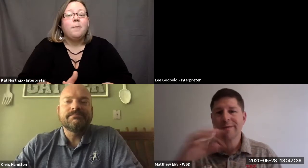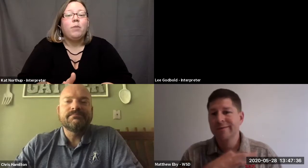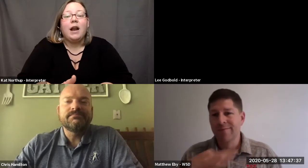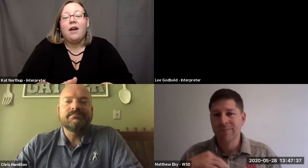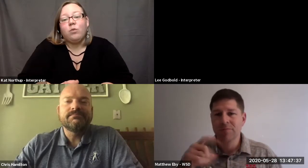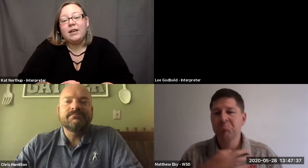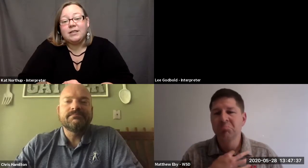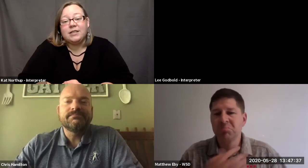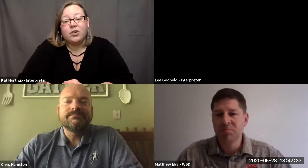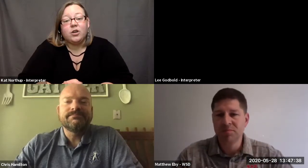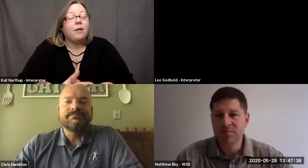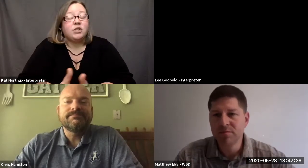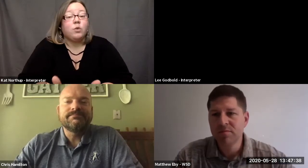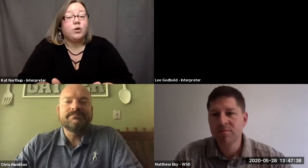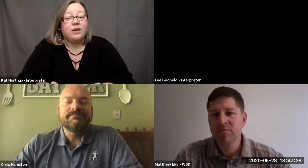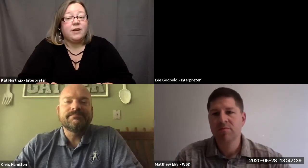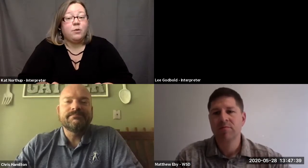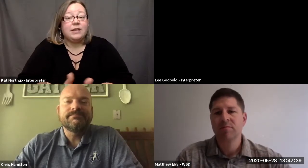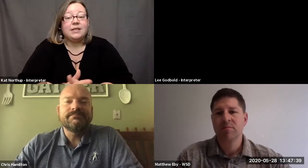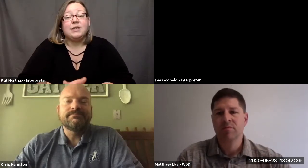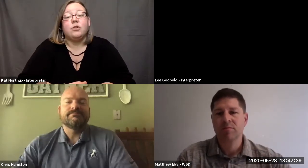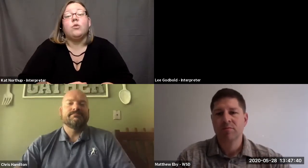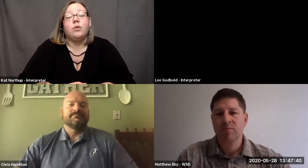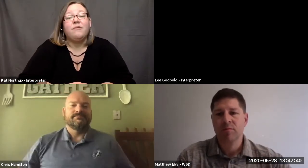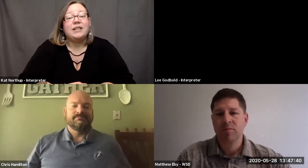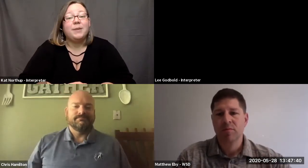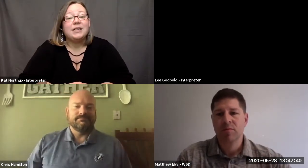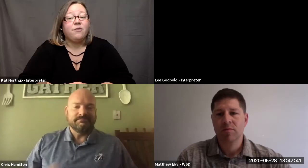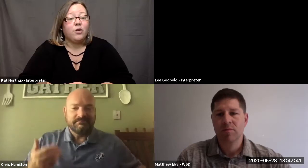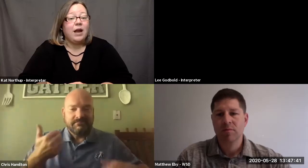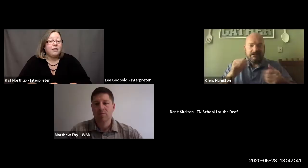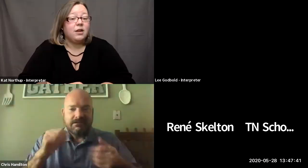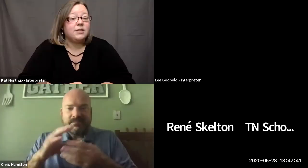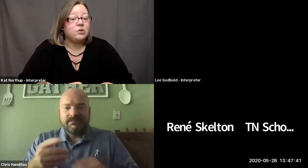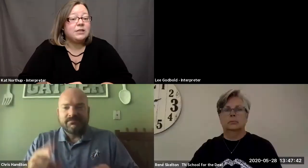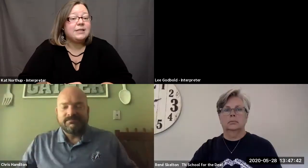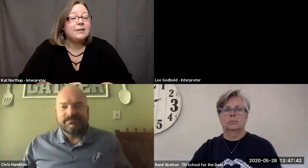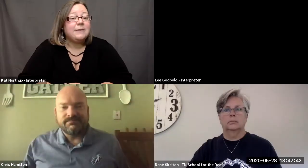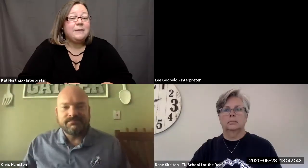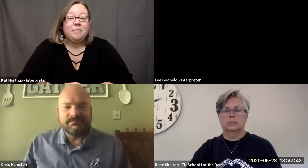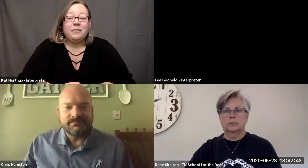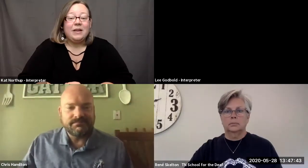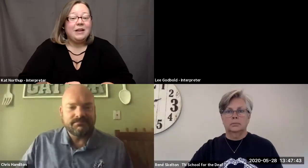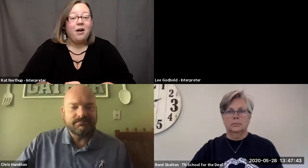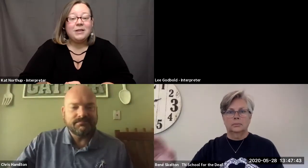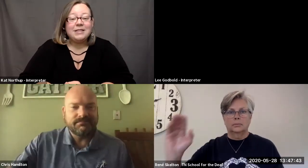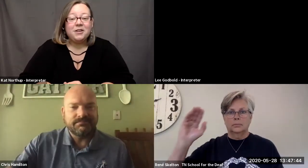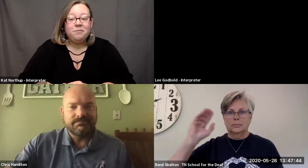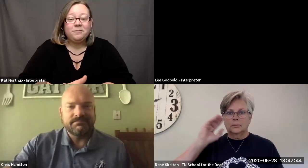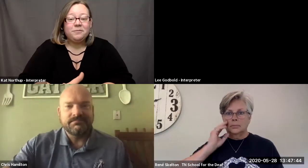But have we considered, I'm just wondering if anyone has considered ordering face masks for their athletic students. Any comments there?